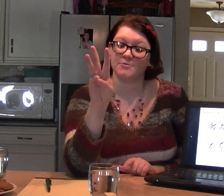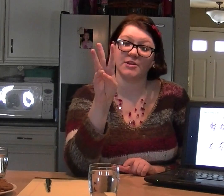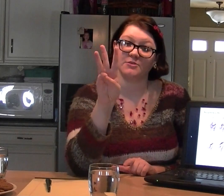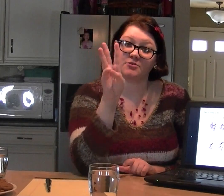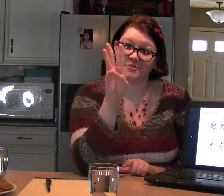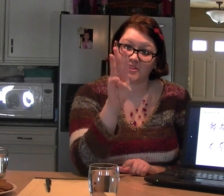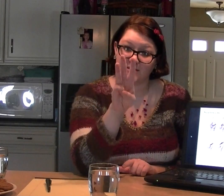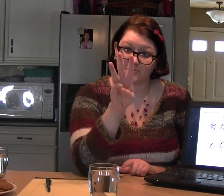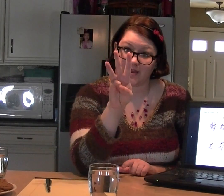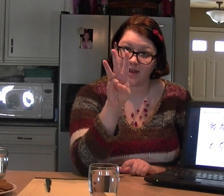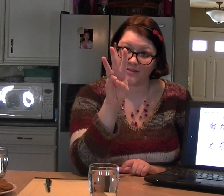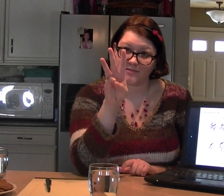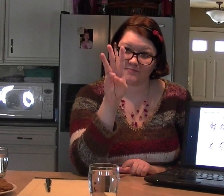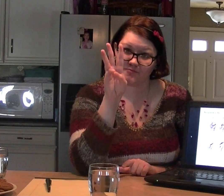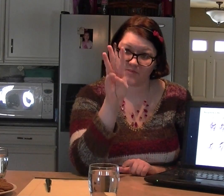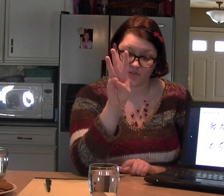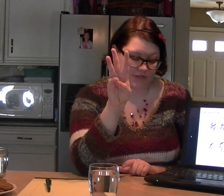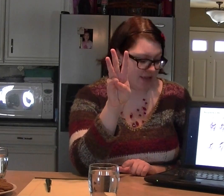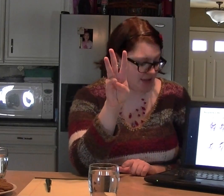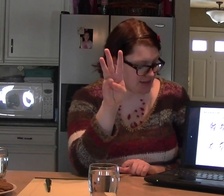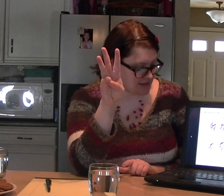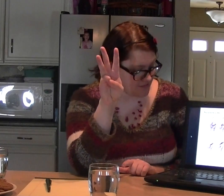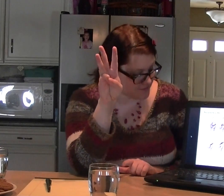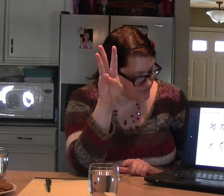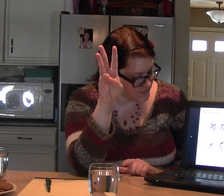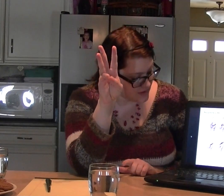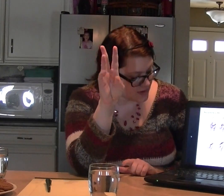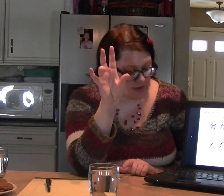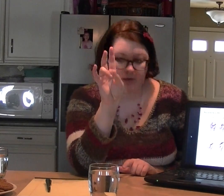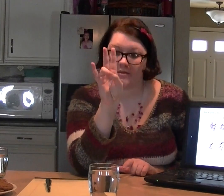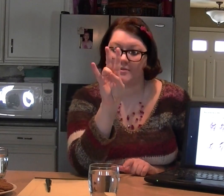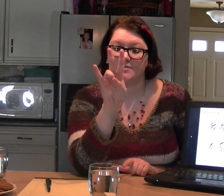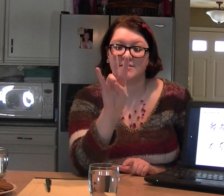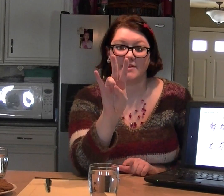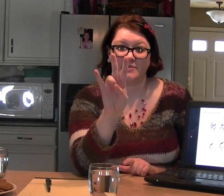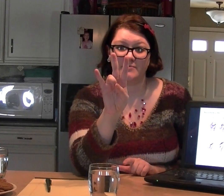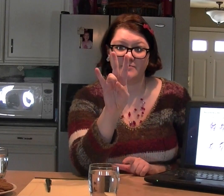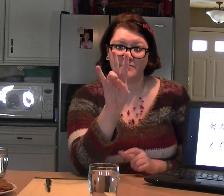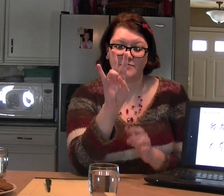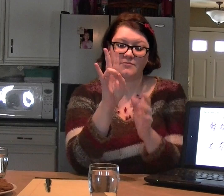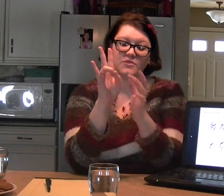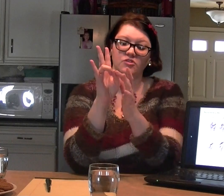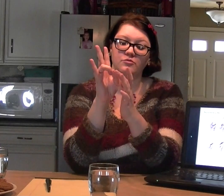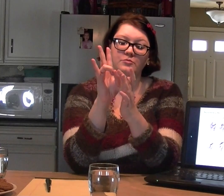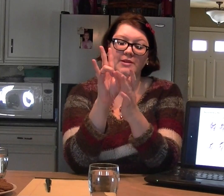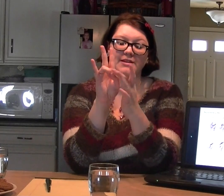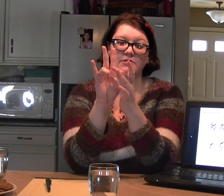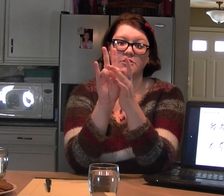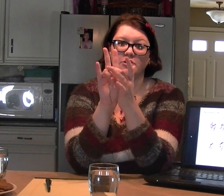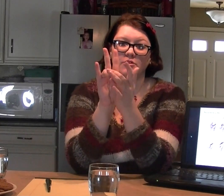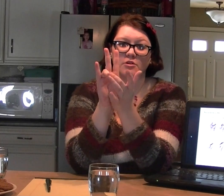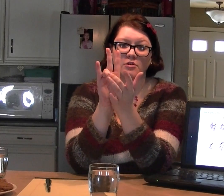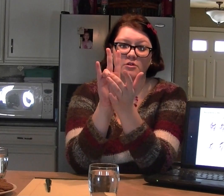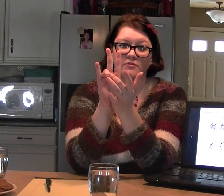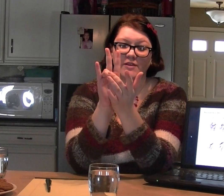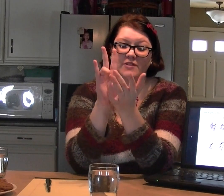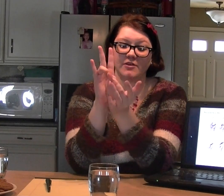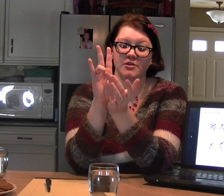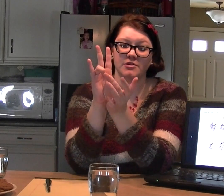what you would normally think 3 as. So 6, 7, you bring down your ring finger to